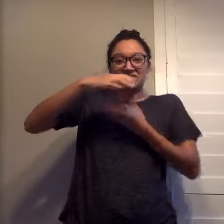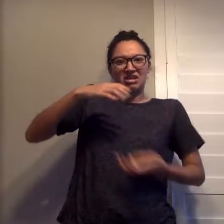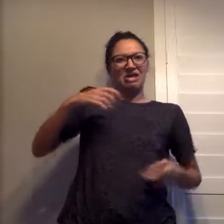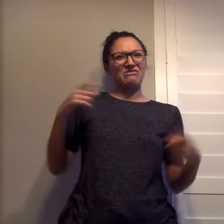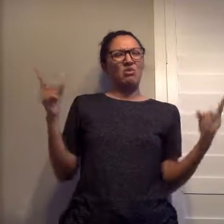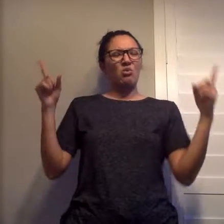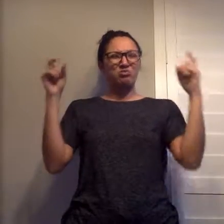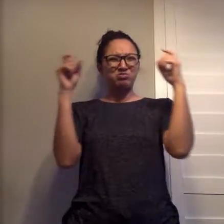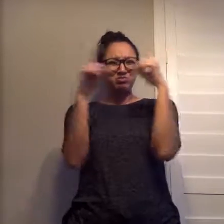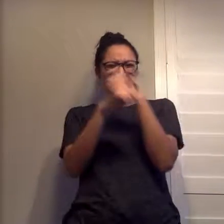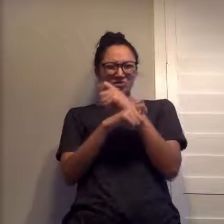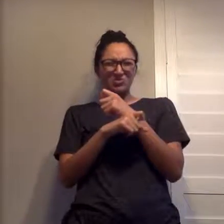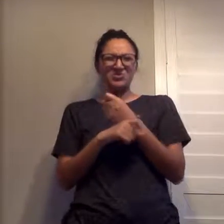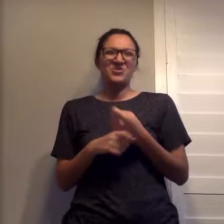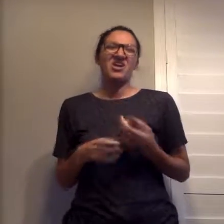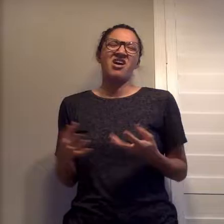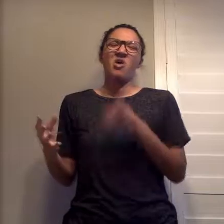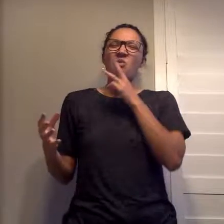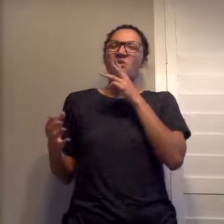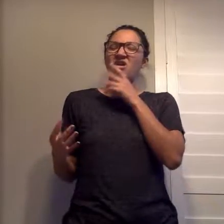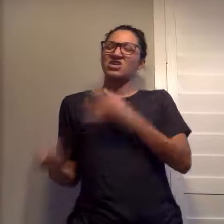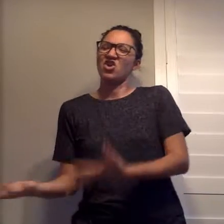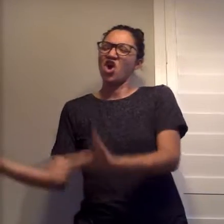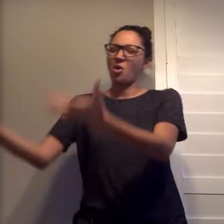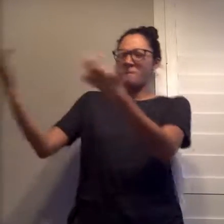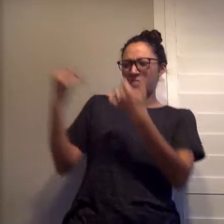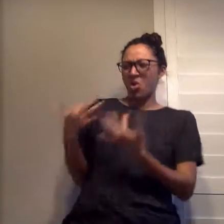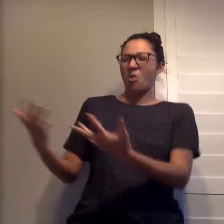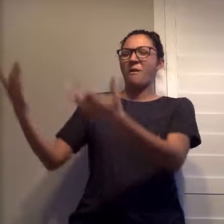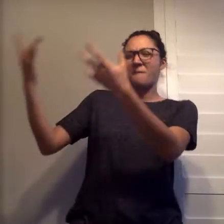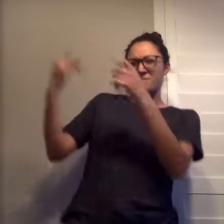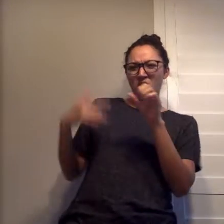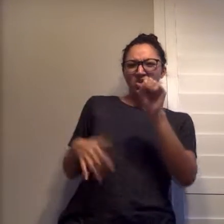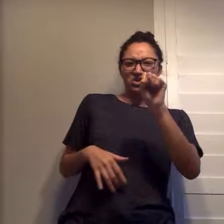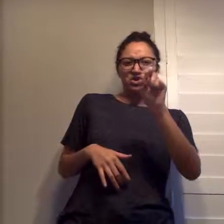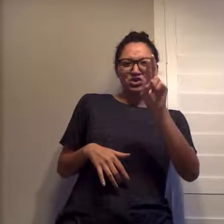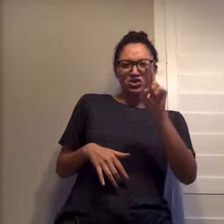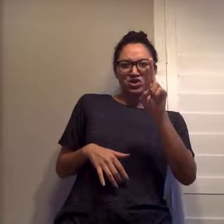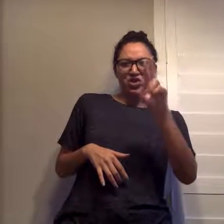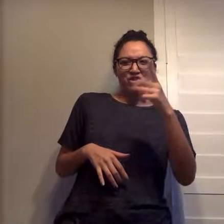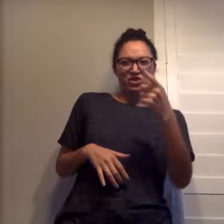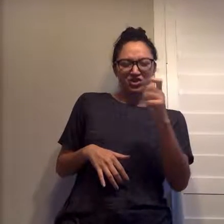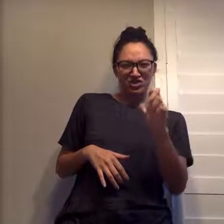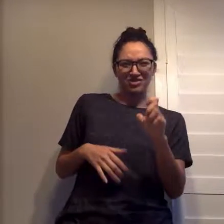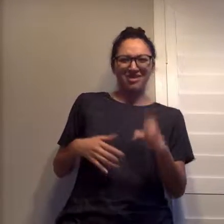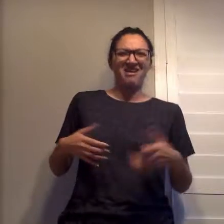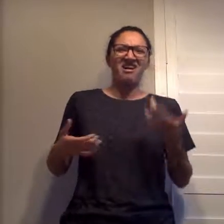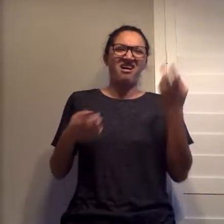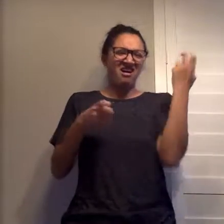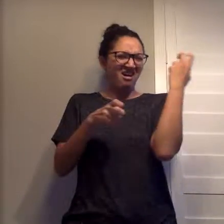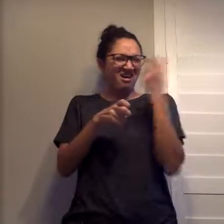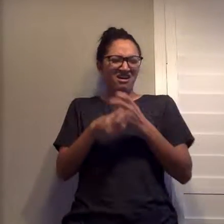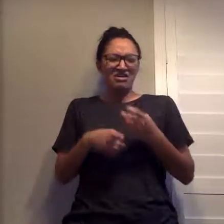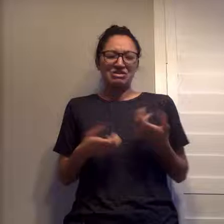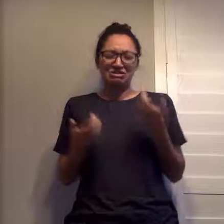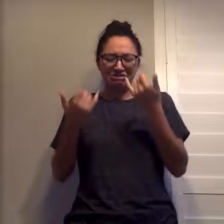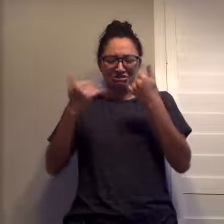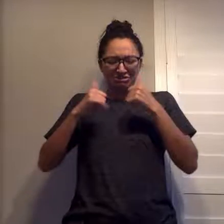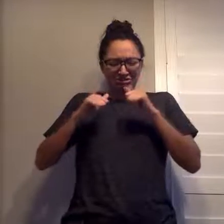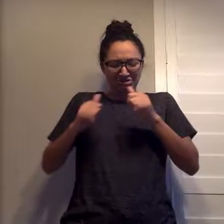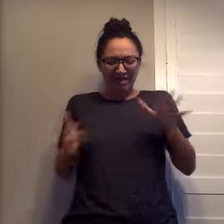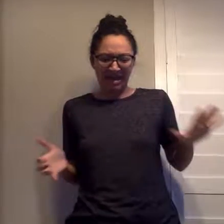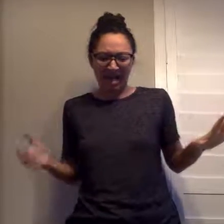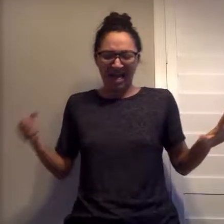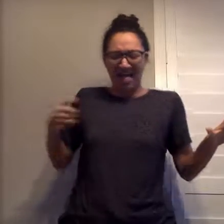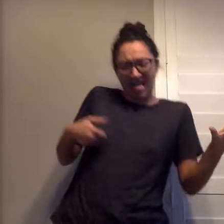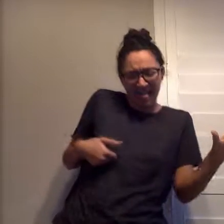tight in and your arm out because the surge kept throwing you into the rocks while you're scanning up for that beautiful photograph. It was going